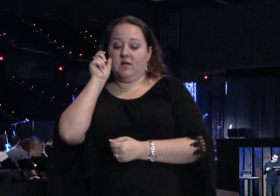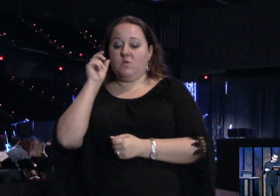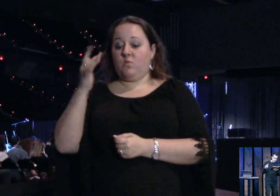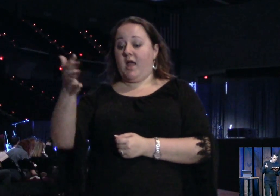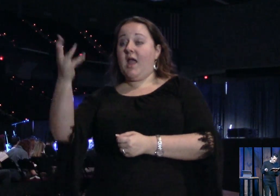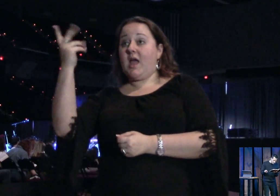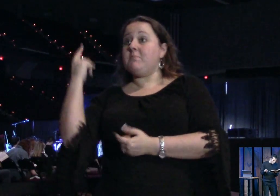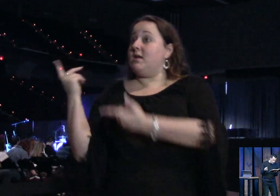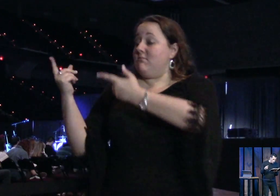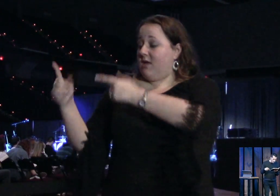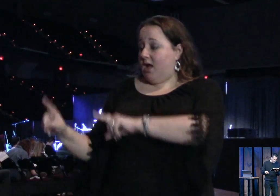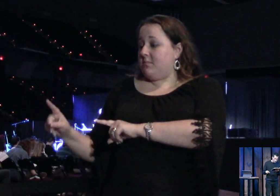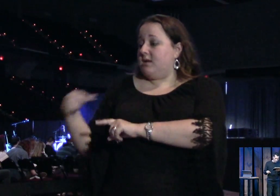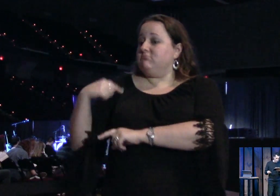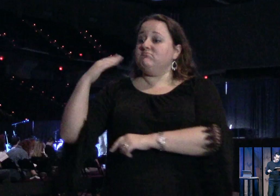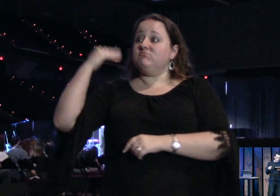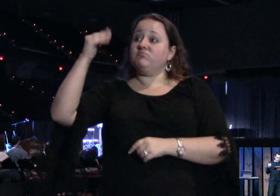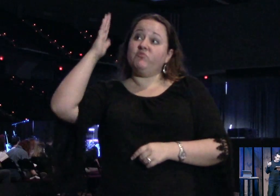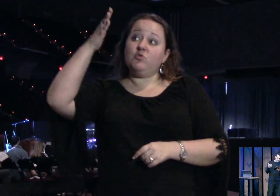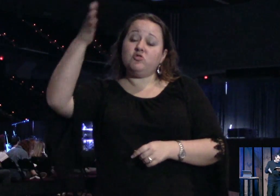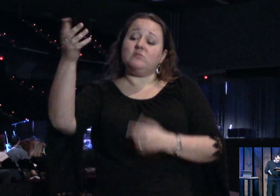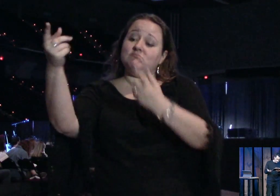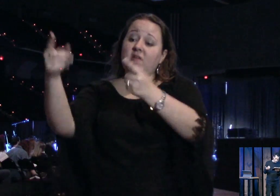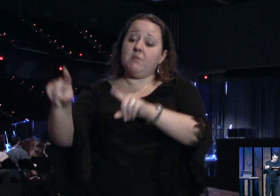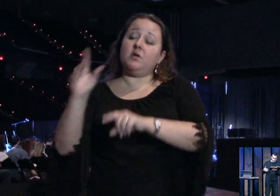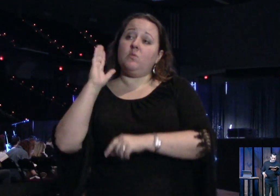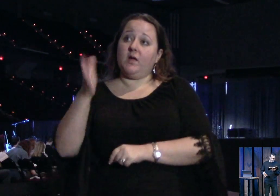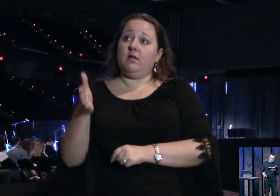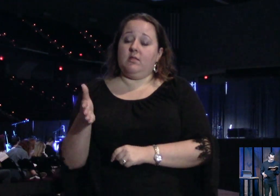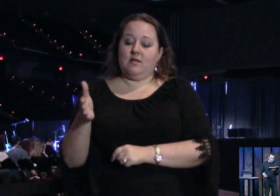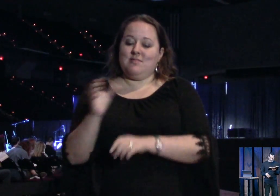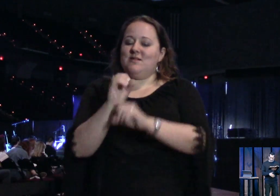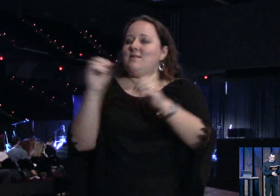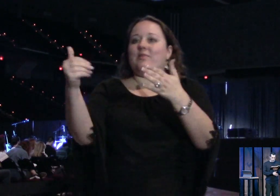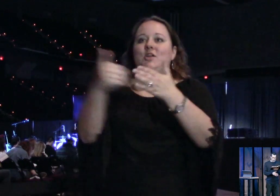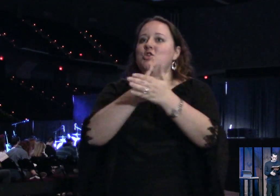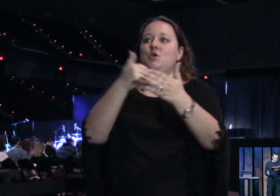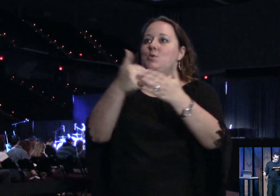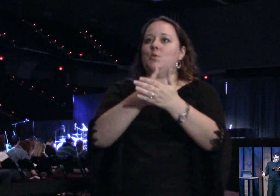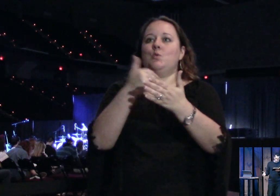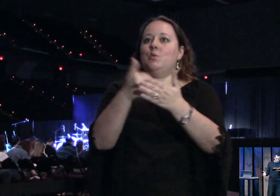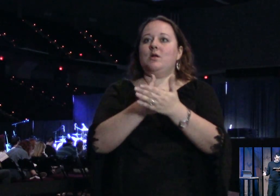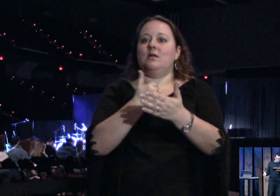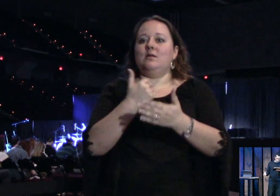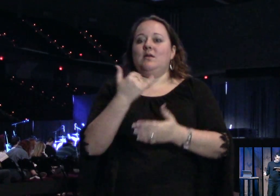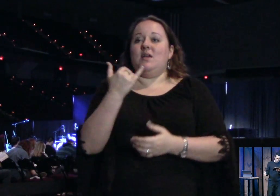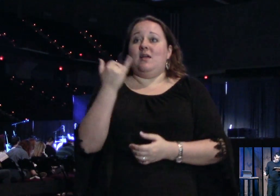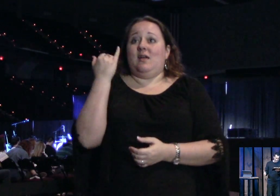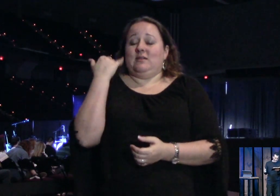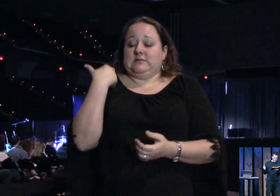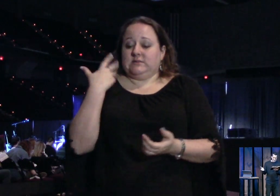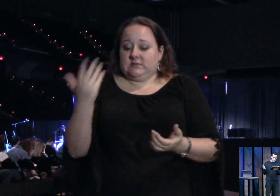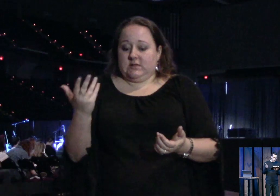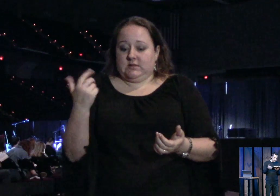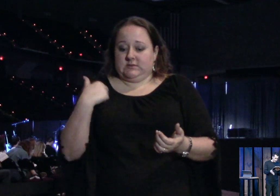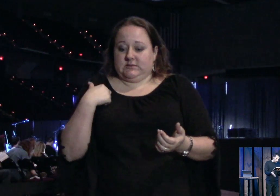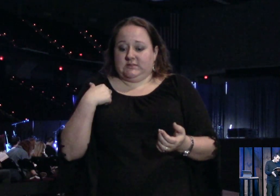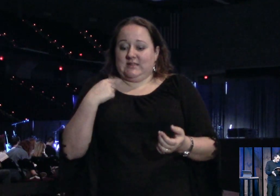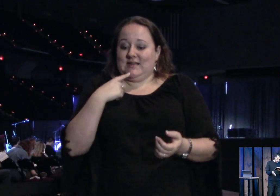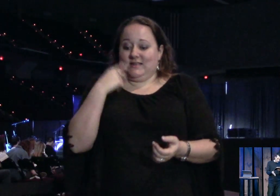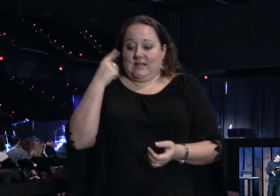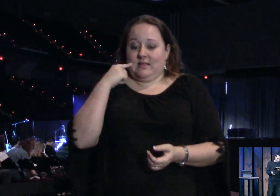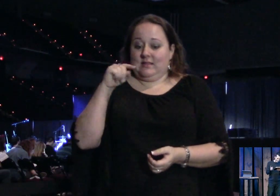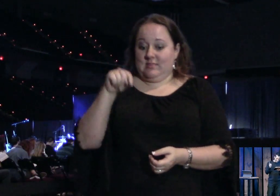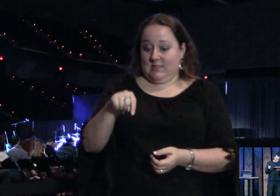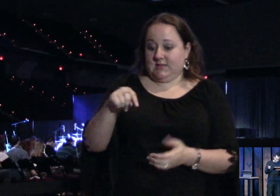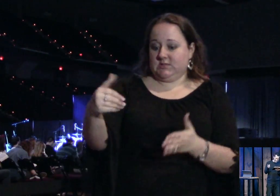hearing. What has been is what will be, and what has been done is what will be done. And there is nothing new under the sun. Is there a thing of